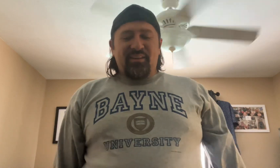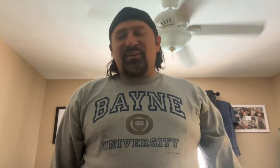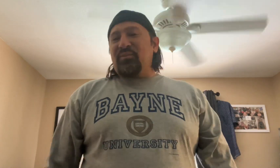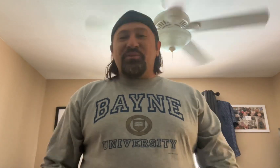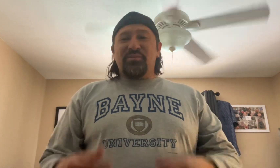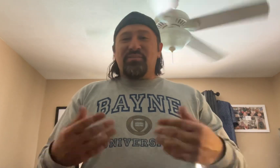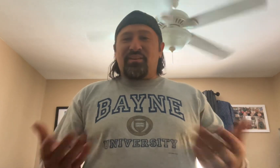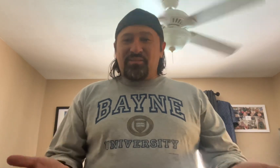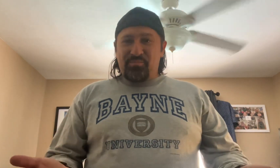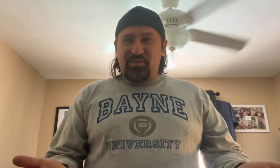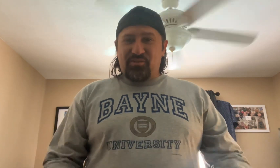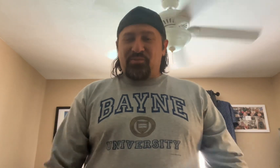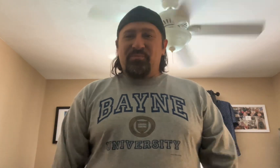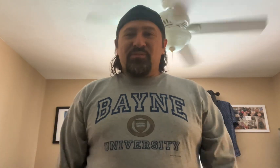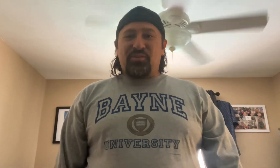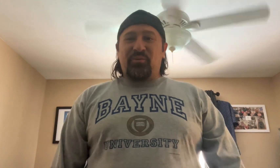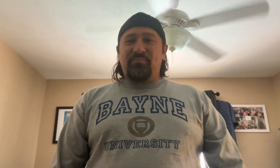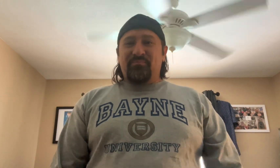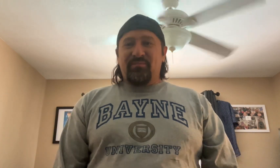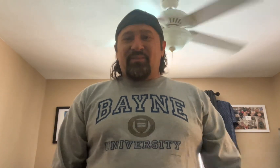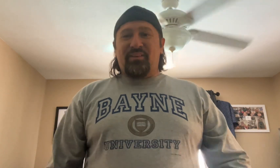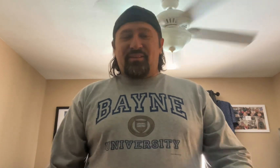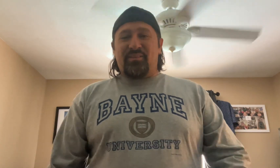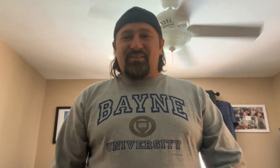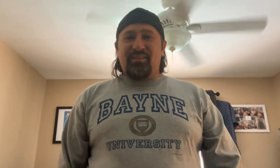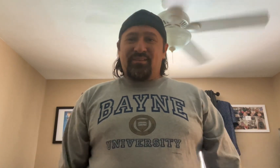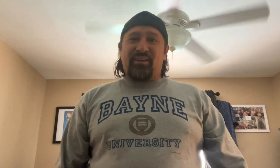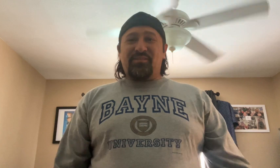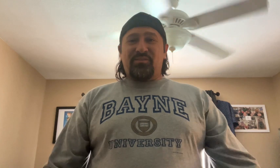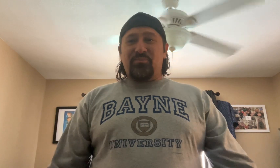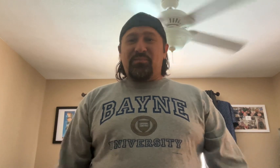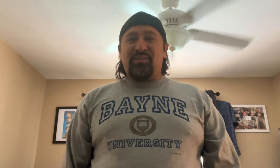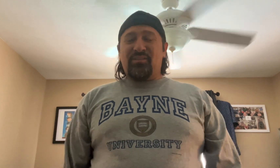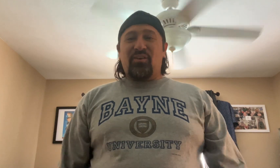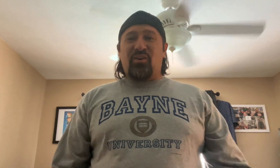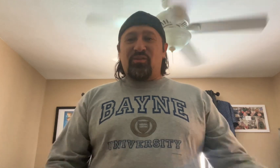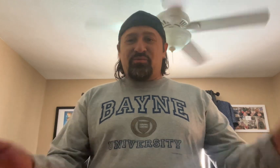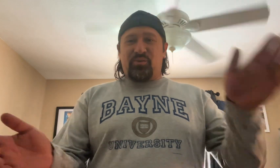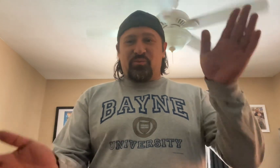It was nice to meet you. So it is nice to meet all of you